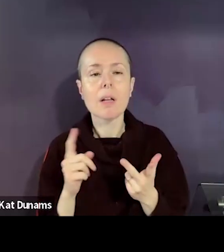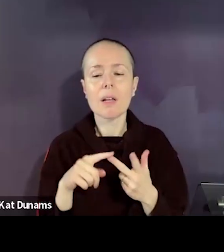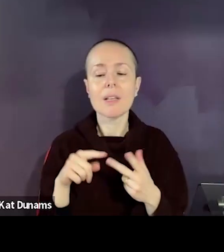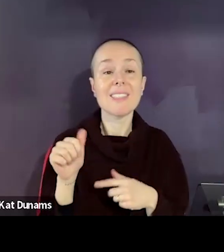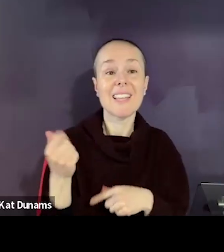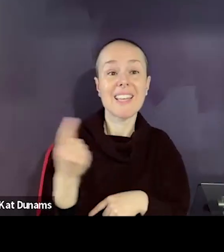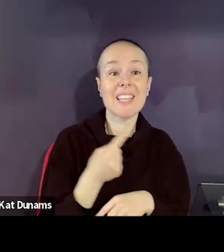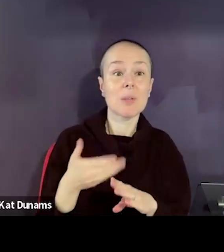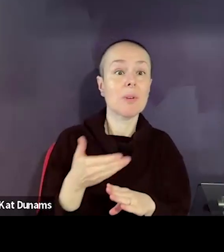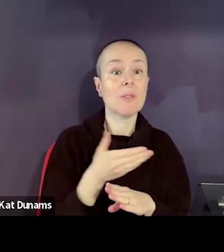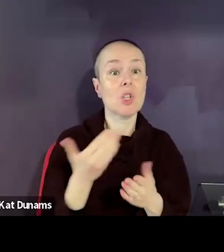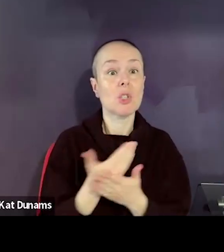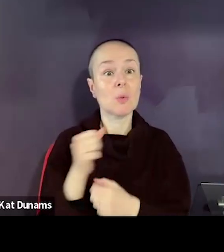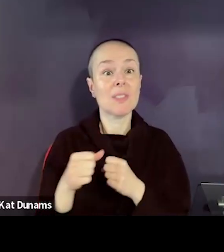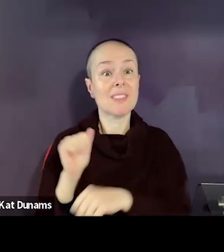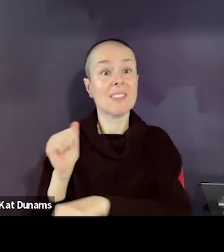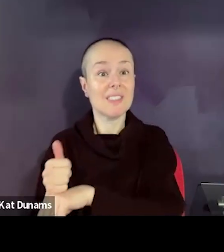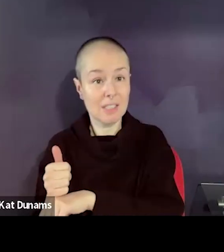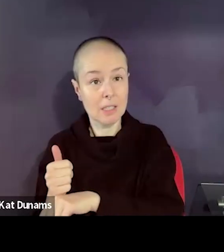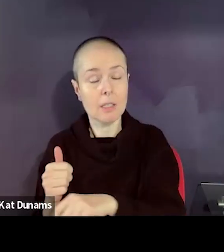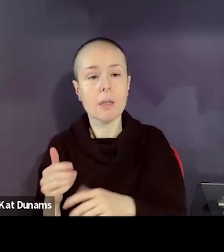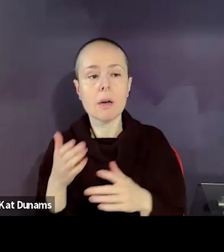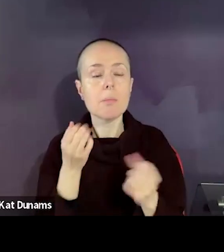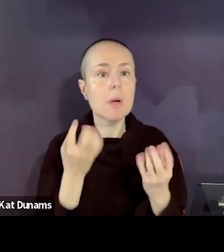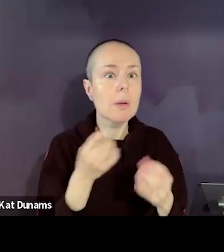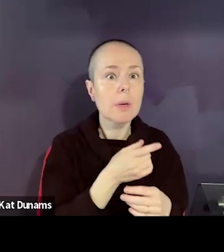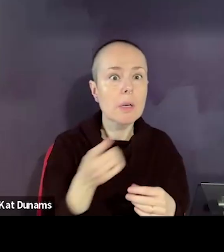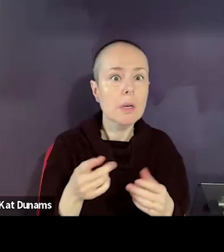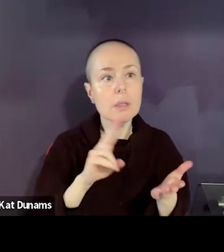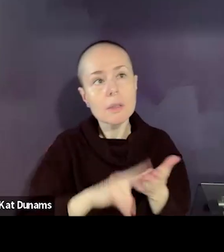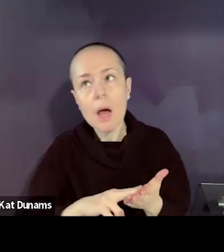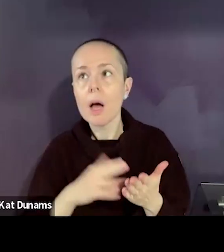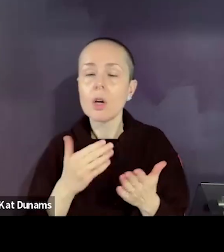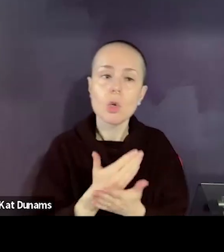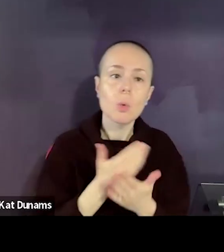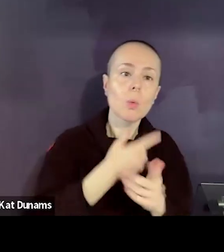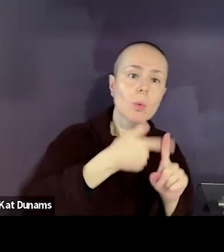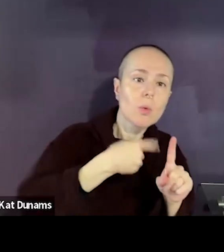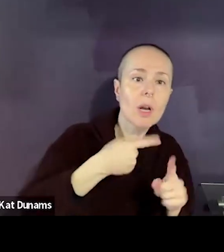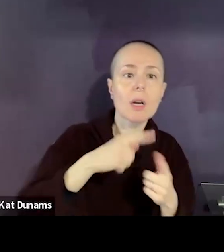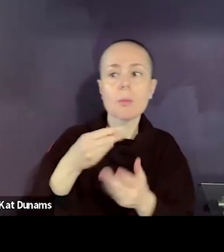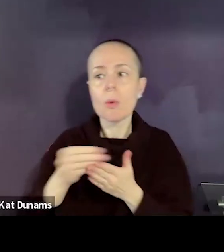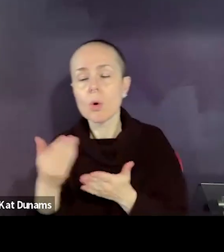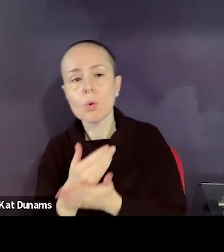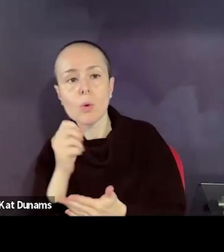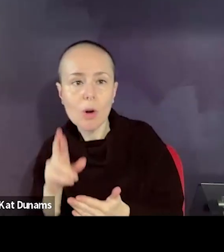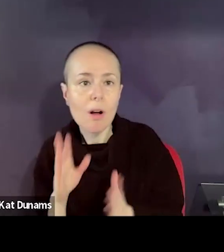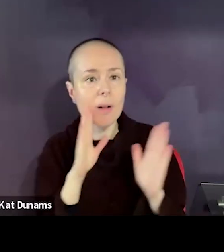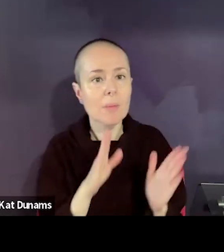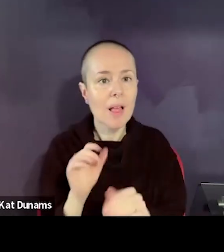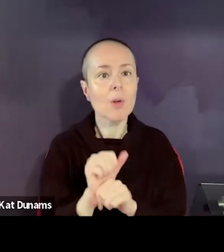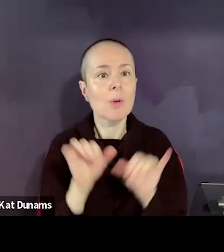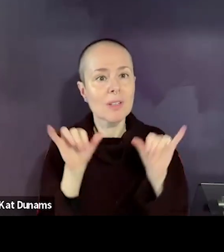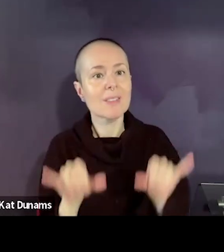days before the new season began, right after many of them had just signed new leases, bought new cars, planned their lives around living and working in